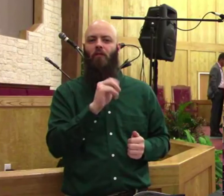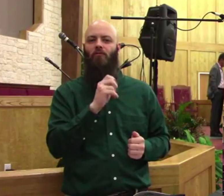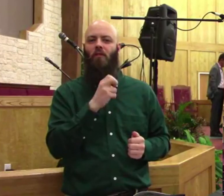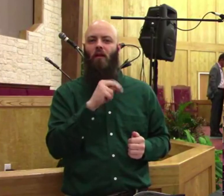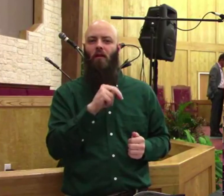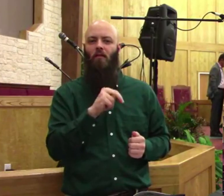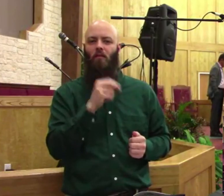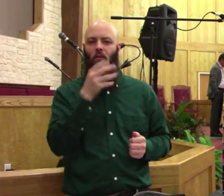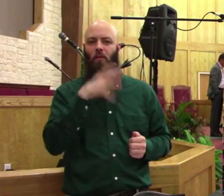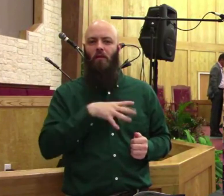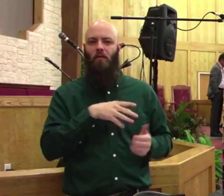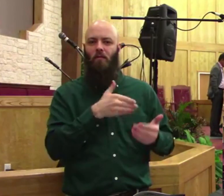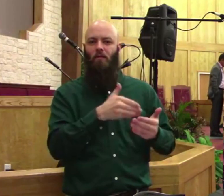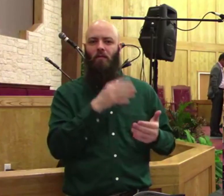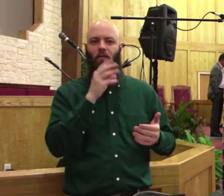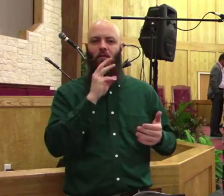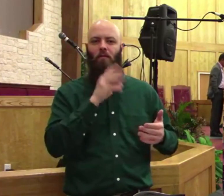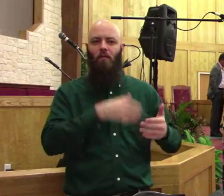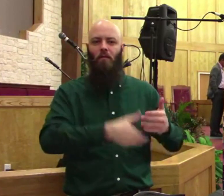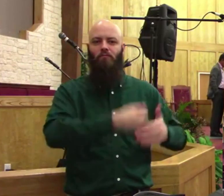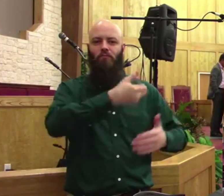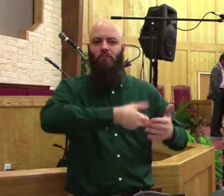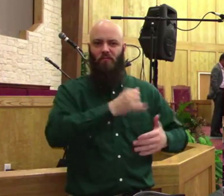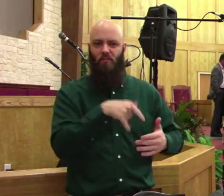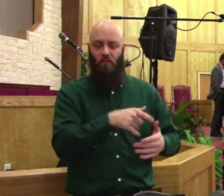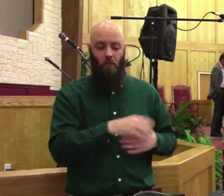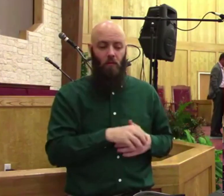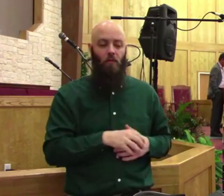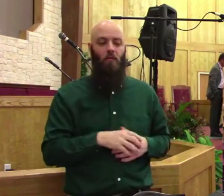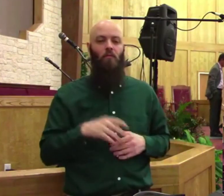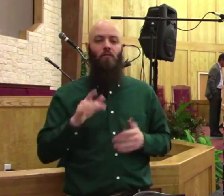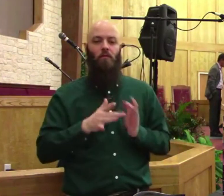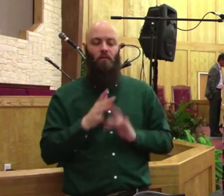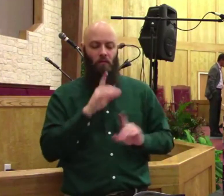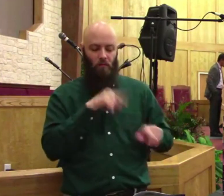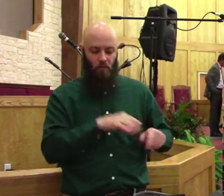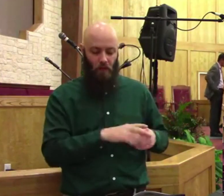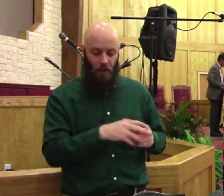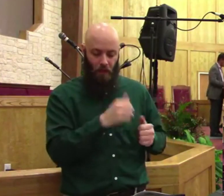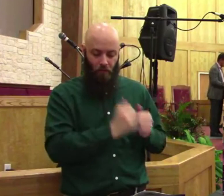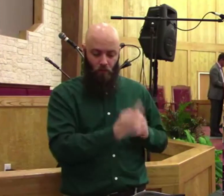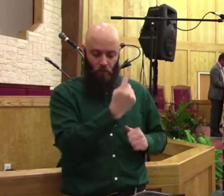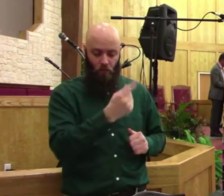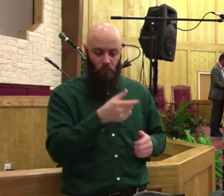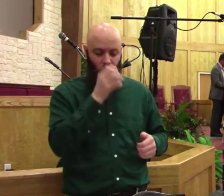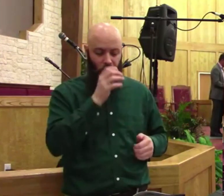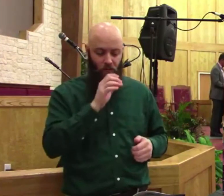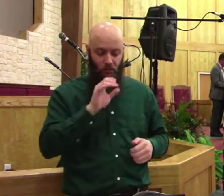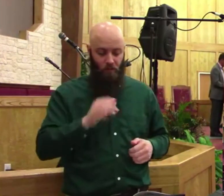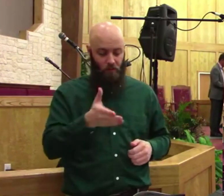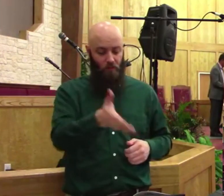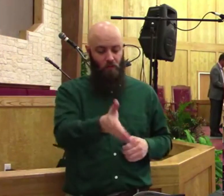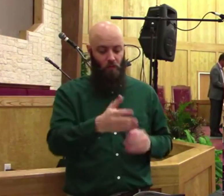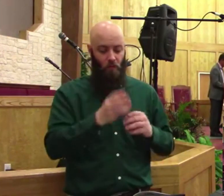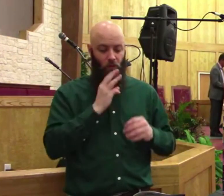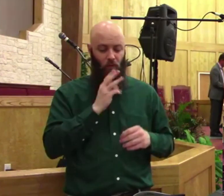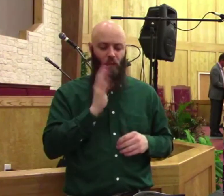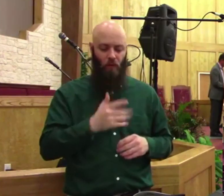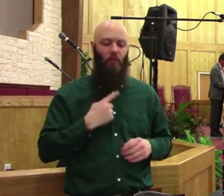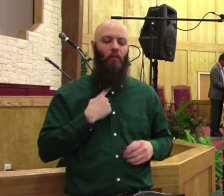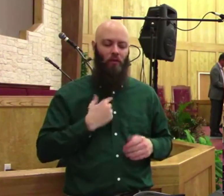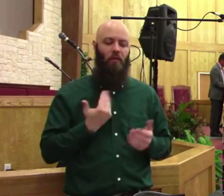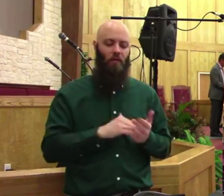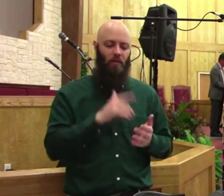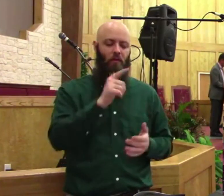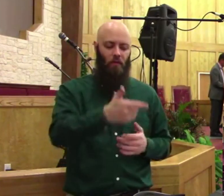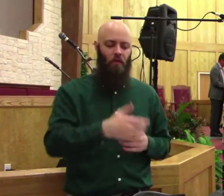well. And Jesus said to her, everyone who drinks of this water will be thirsty again. But